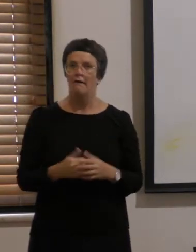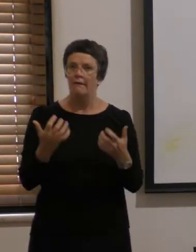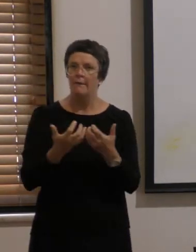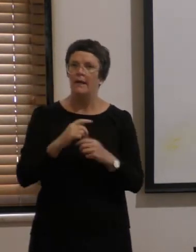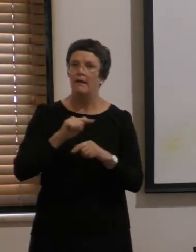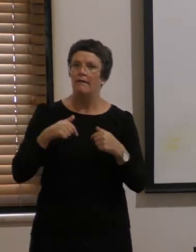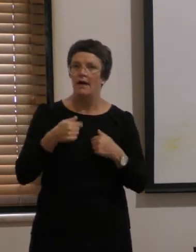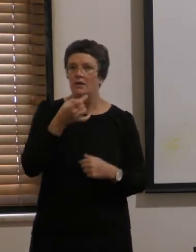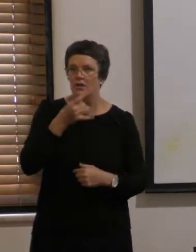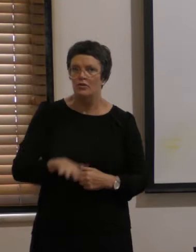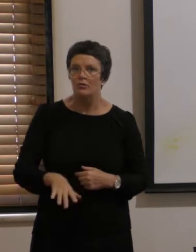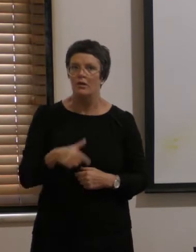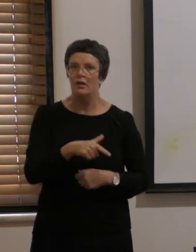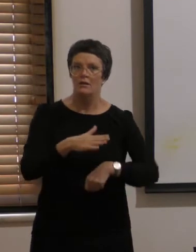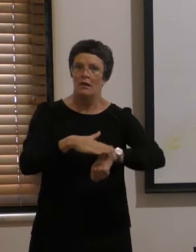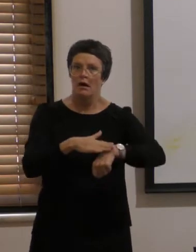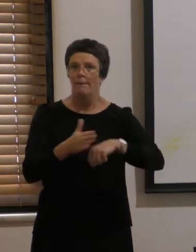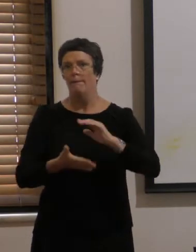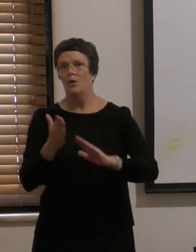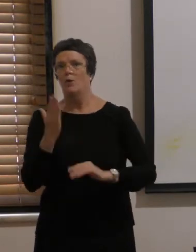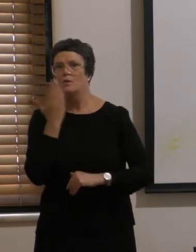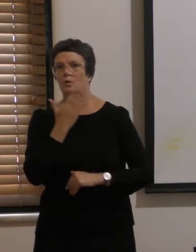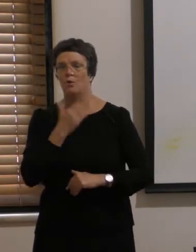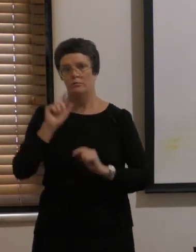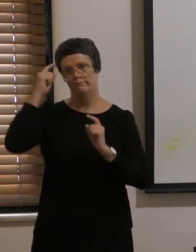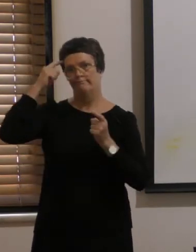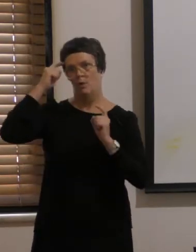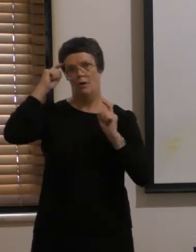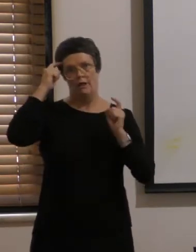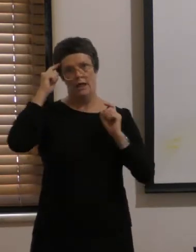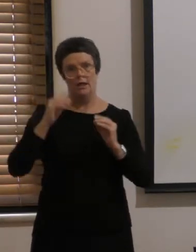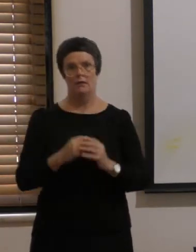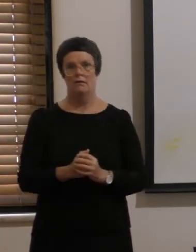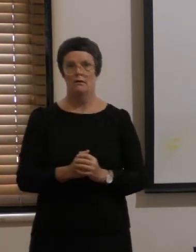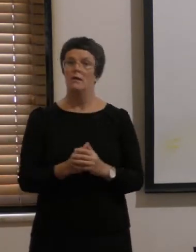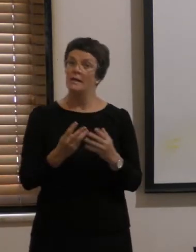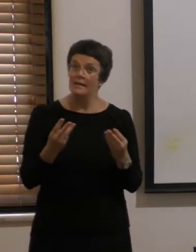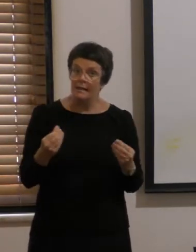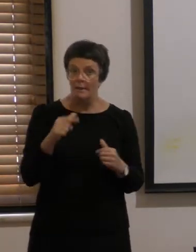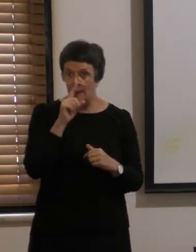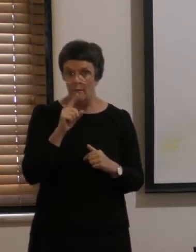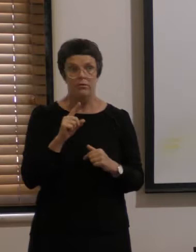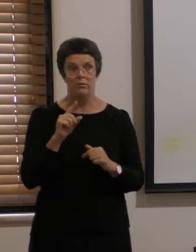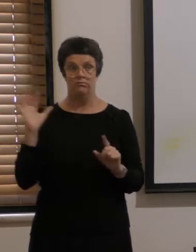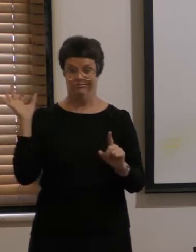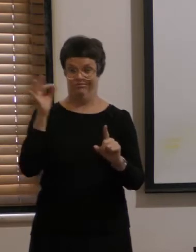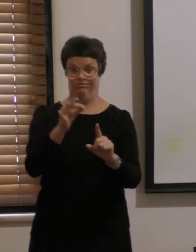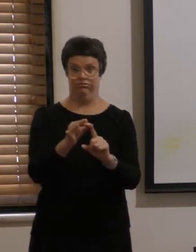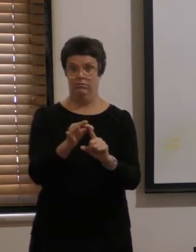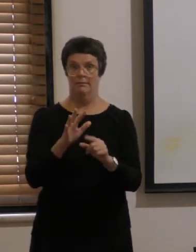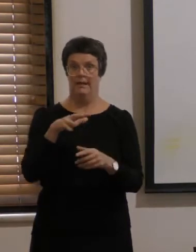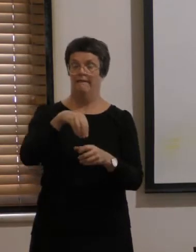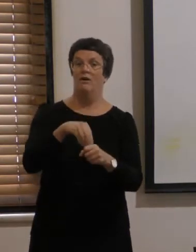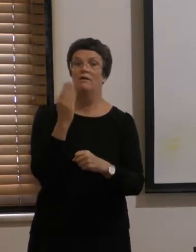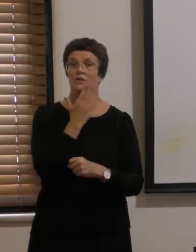really anxious time, and some of them have been out of school for a long time, so I just would like to acknowledge all the